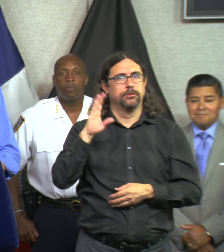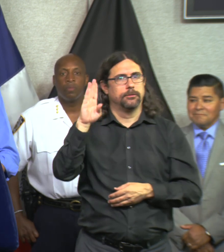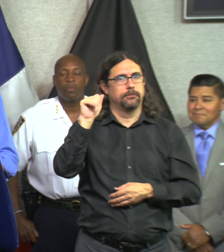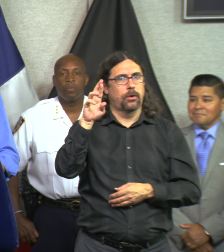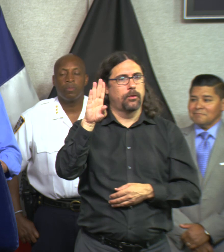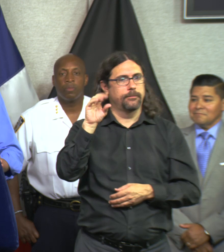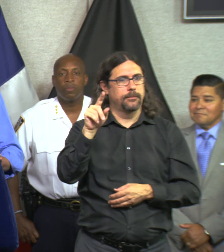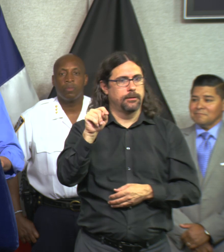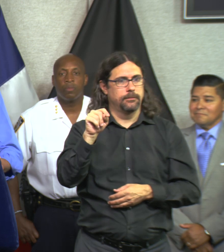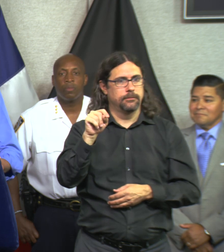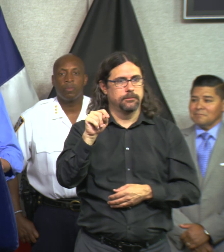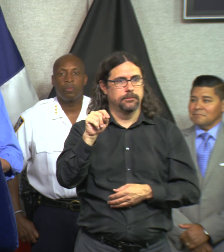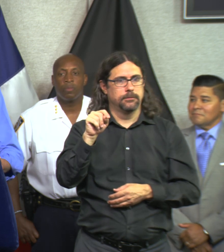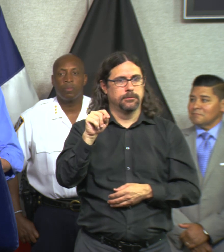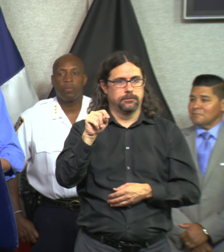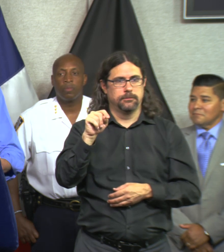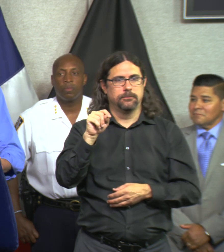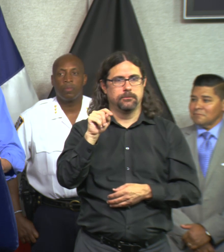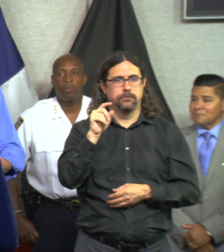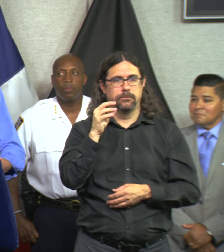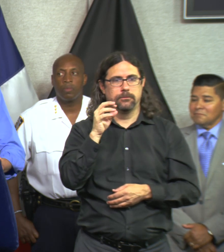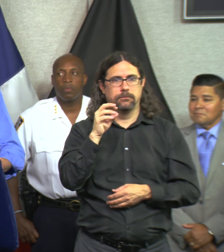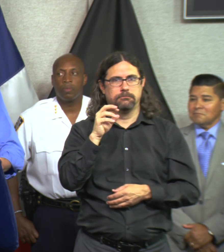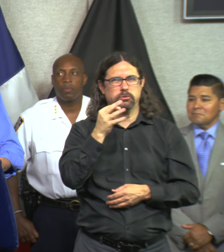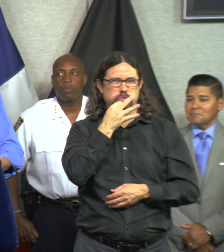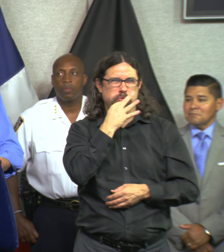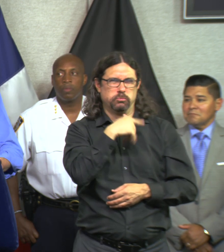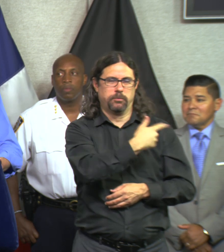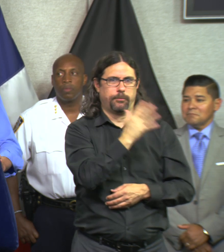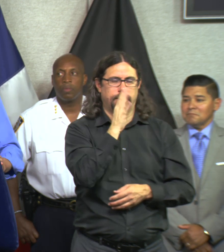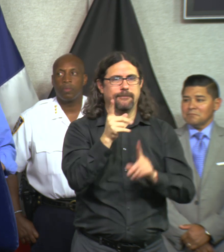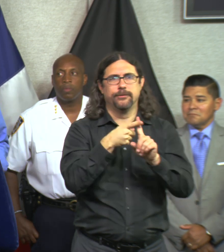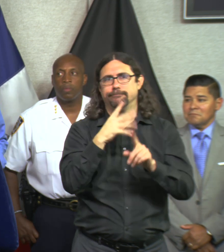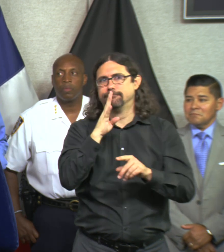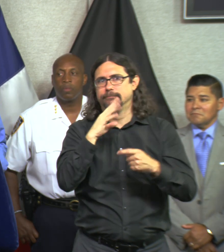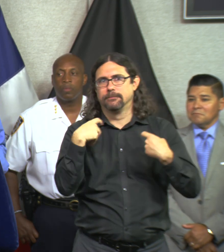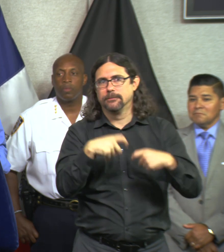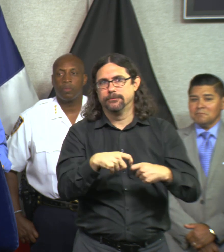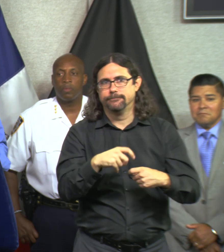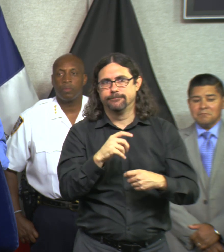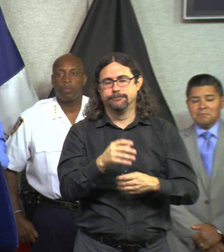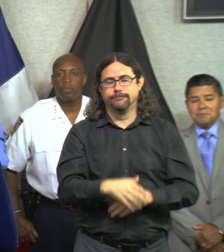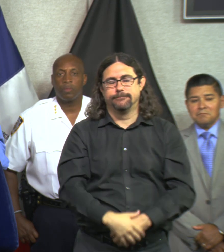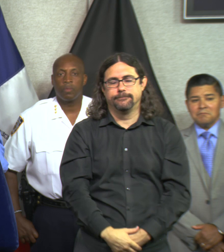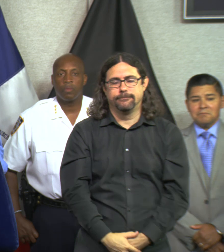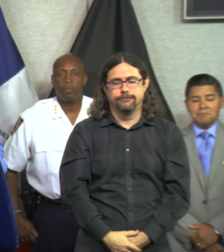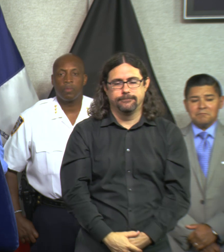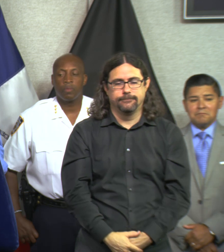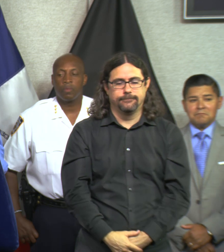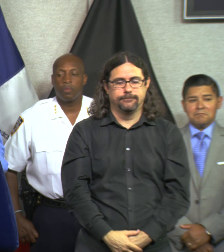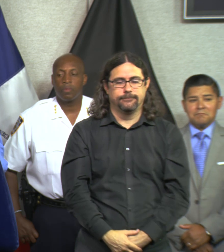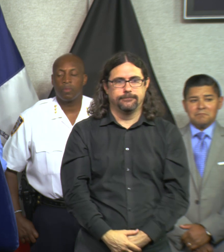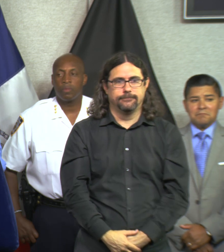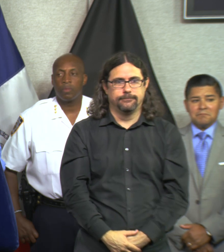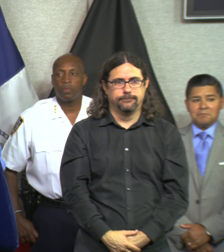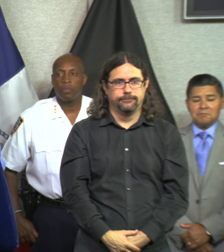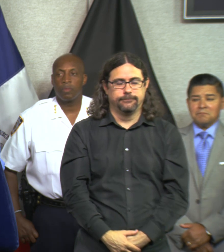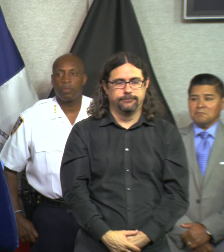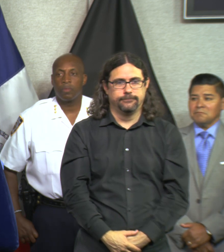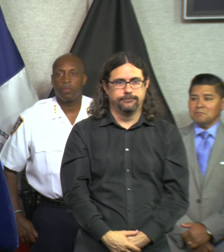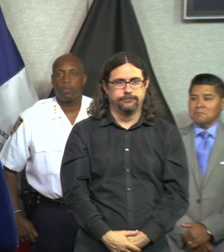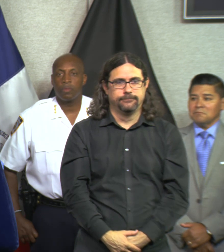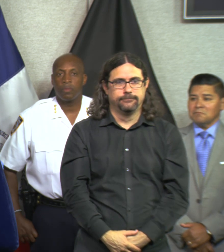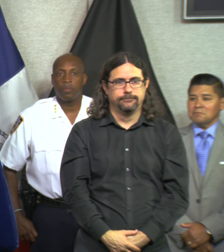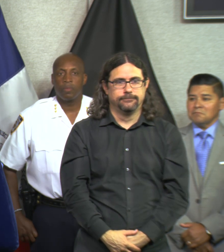He firmado una orden ejecutiva para declarar una emergencia por el calor